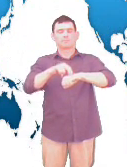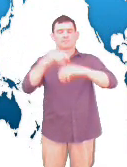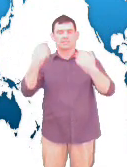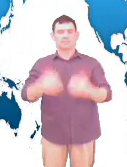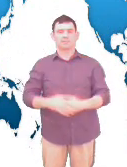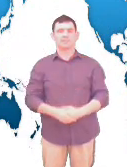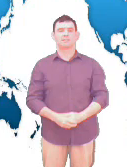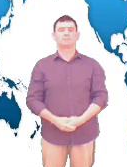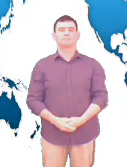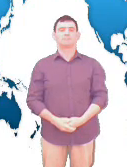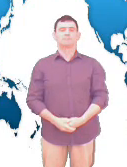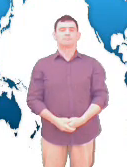Take a deep breath in.